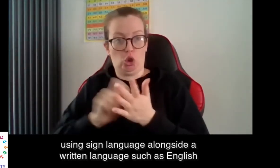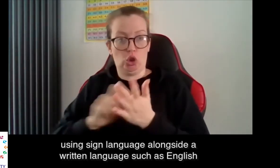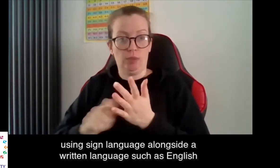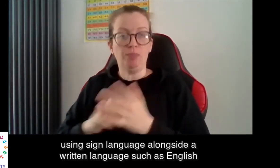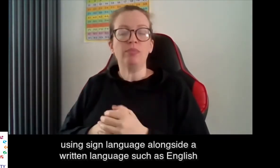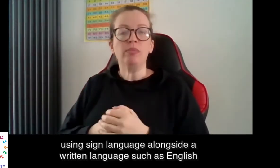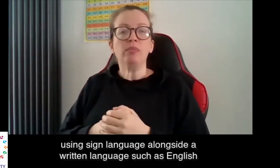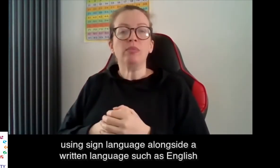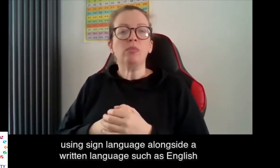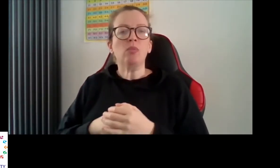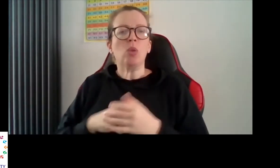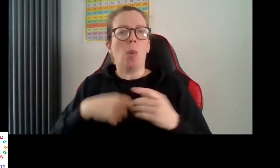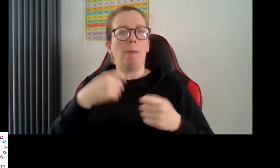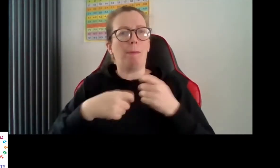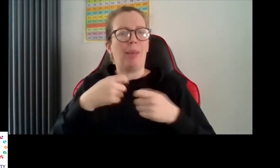language such as English.